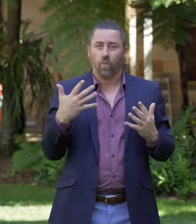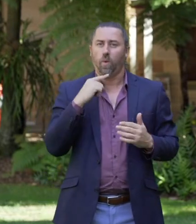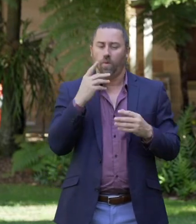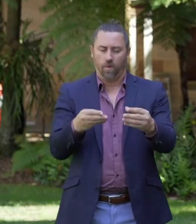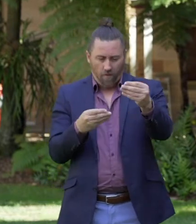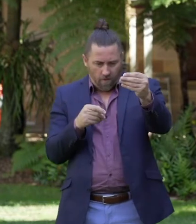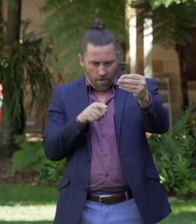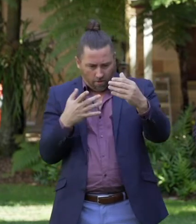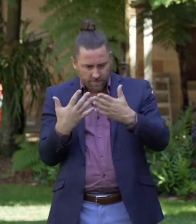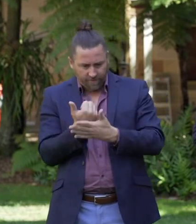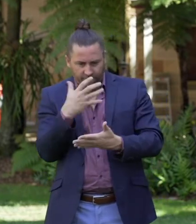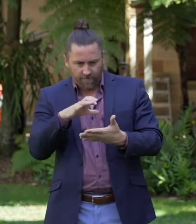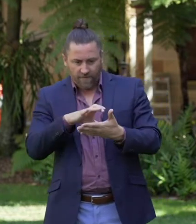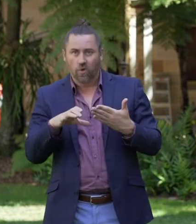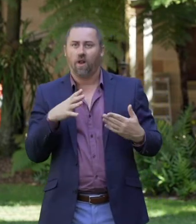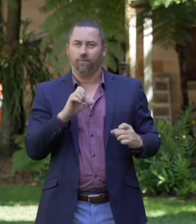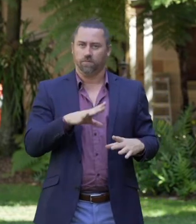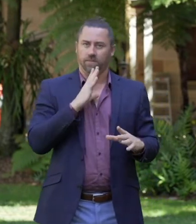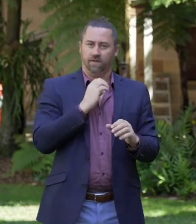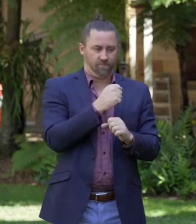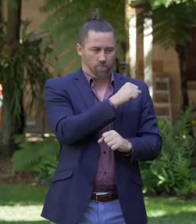Minister DeBrenny.